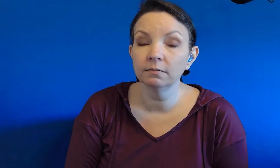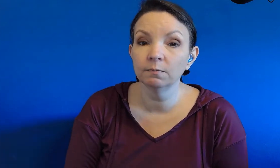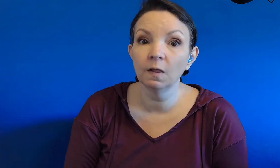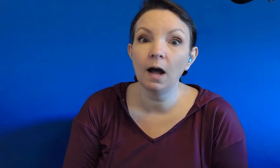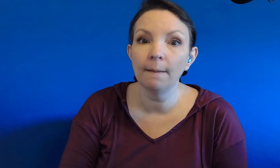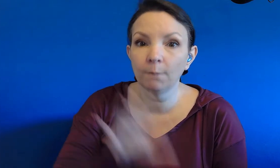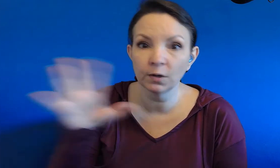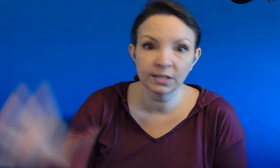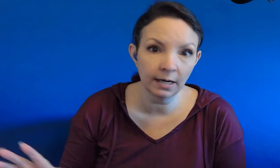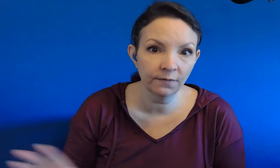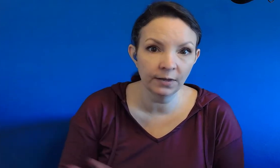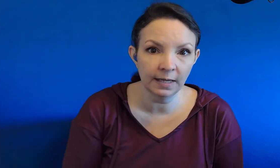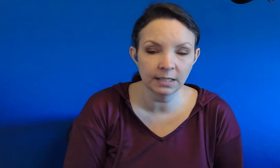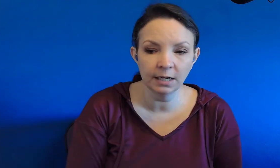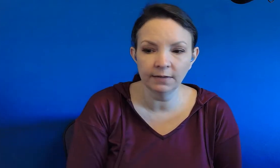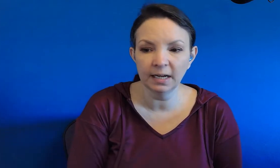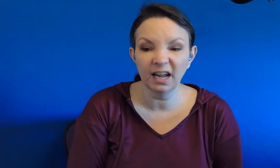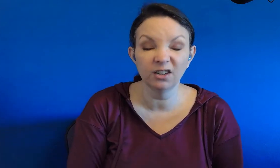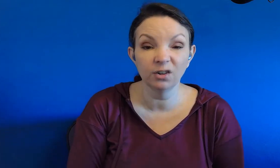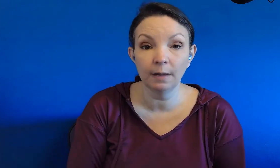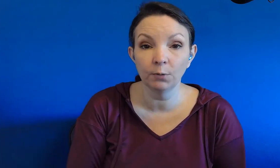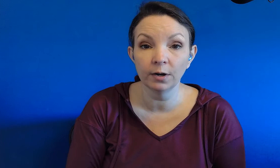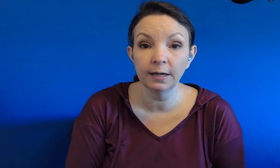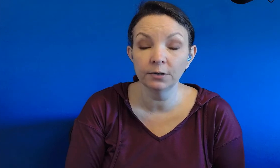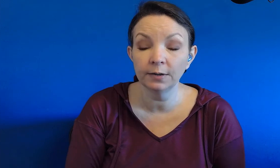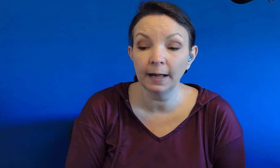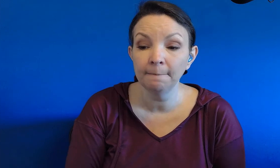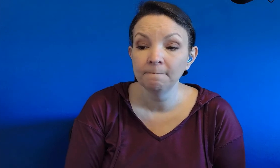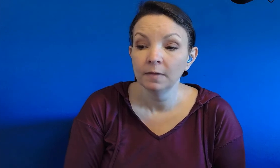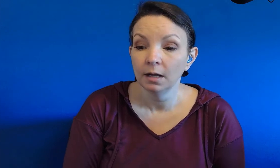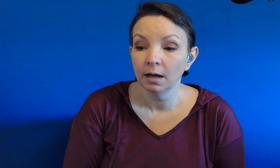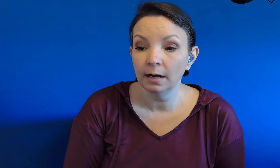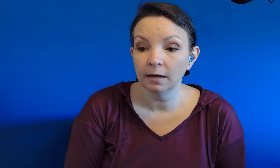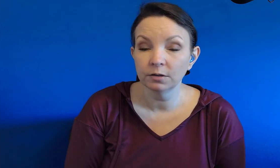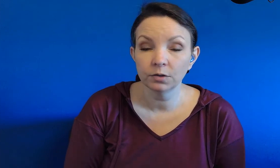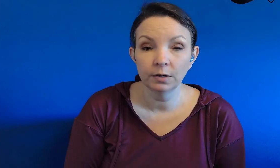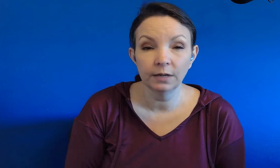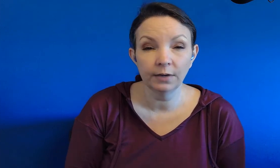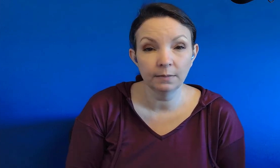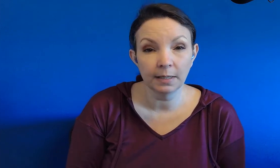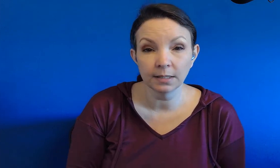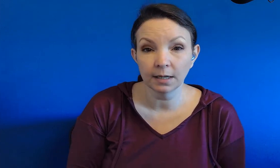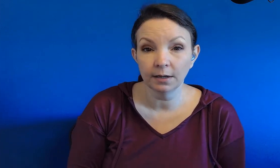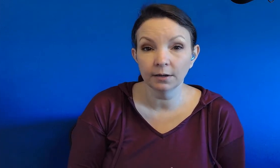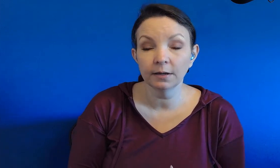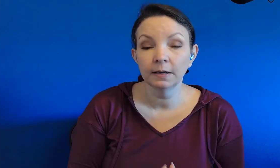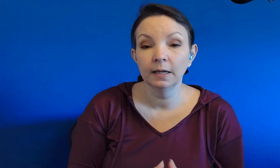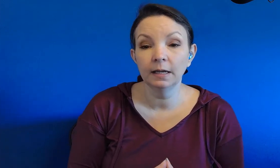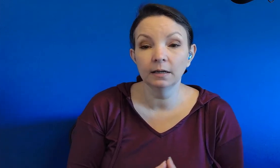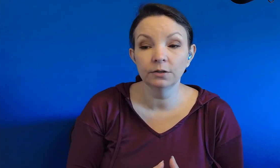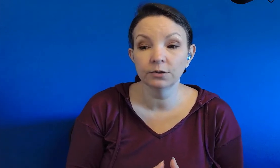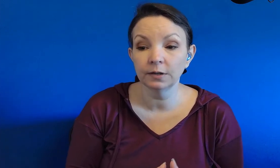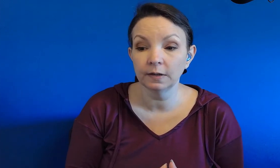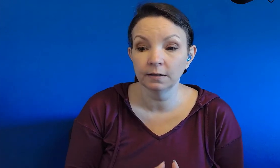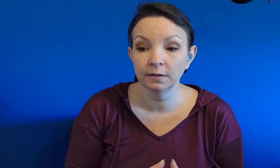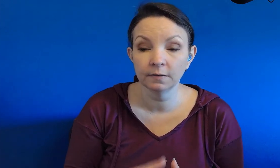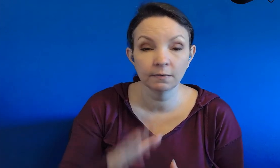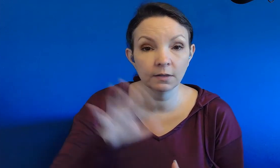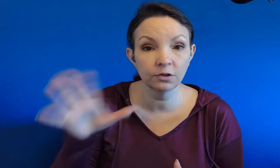lot more signs for Thanksgiving. I got into a lot more into that. To show you the very basic here. And you should just check